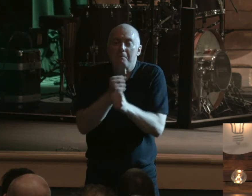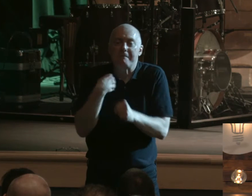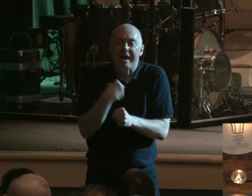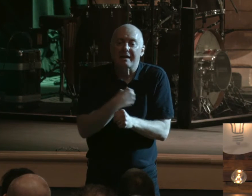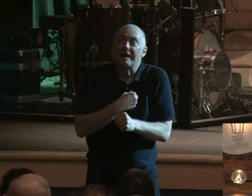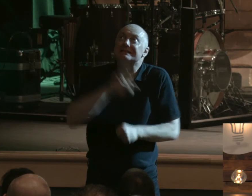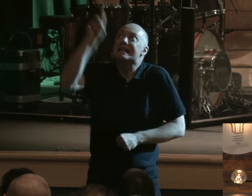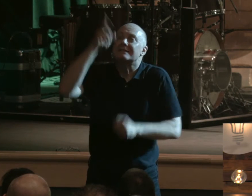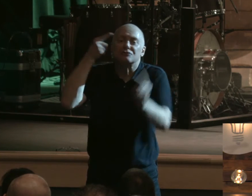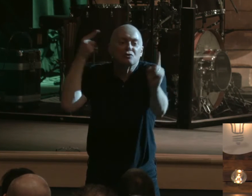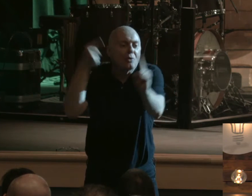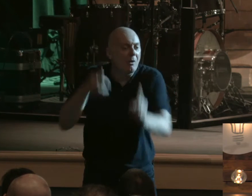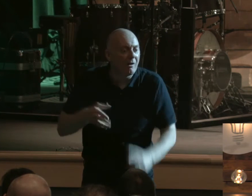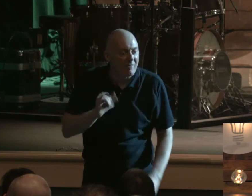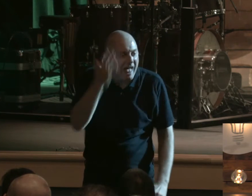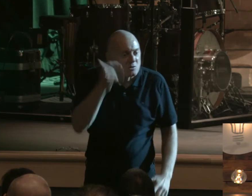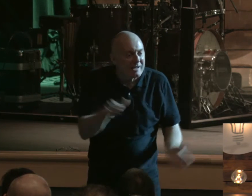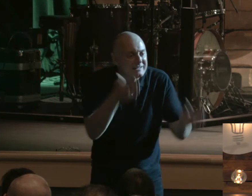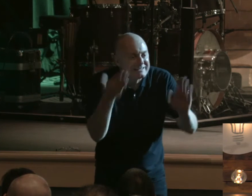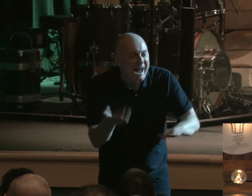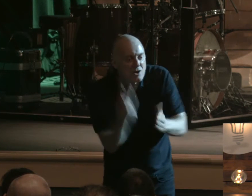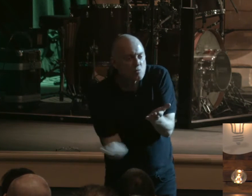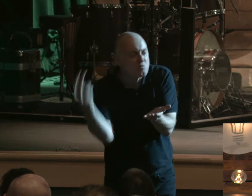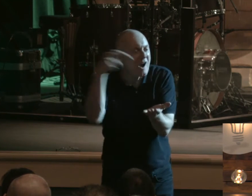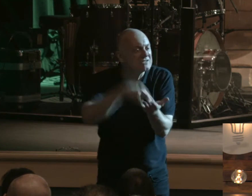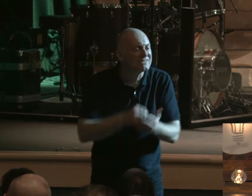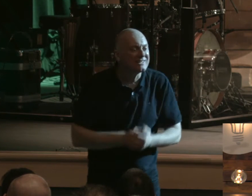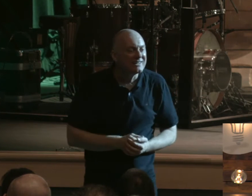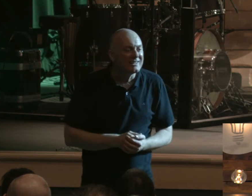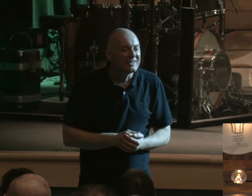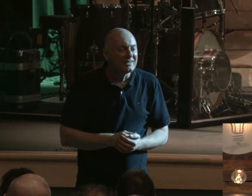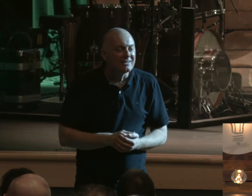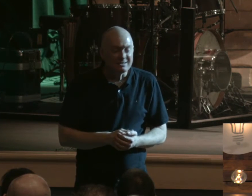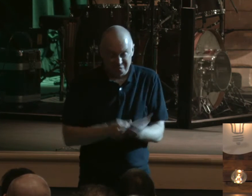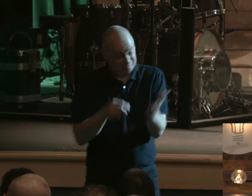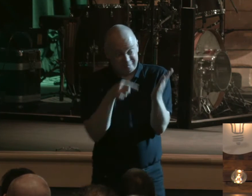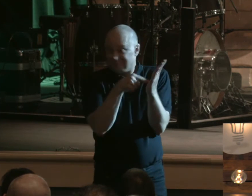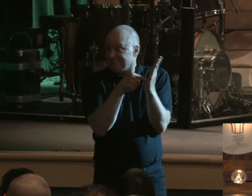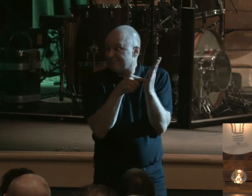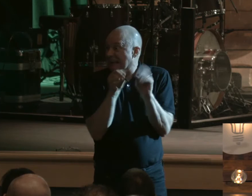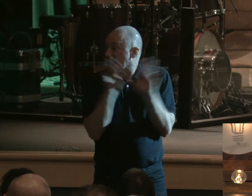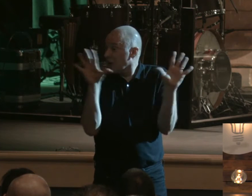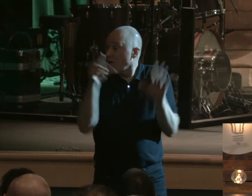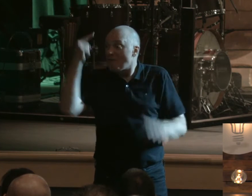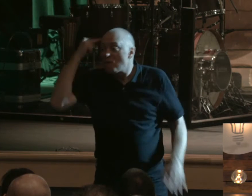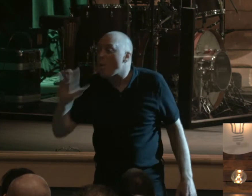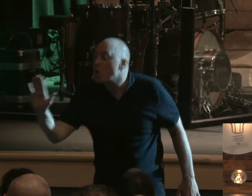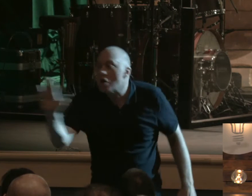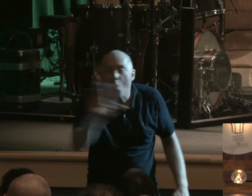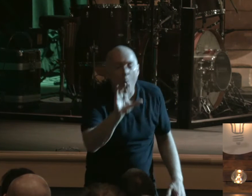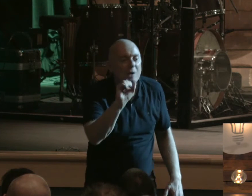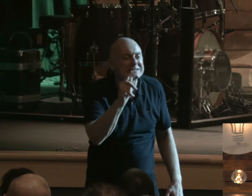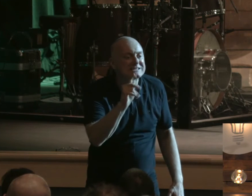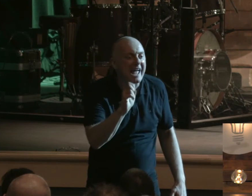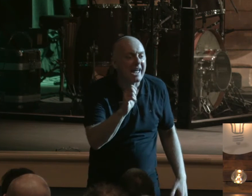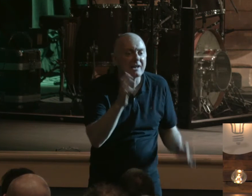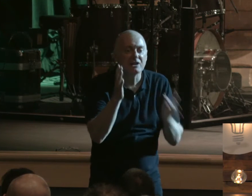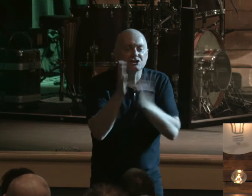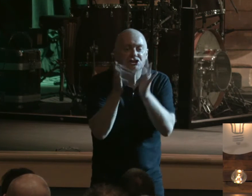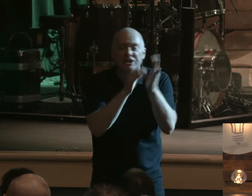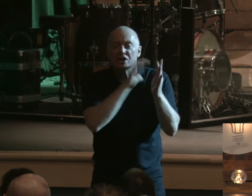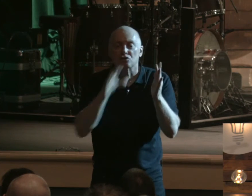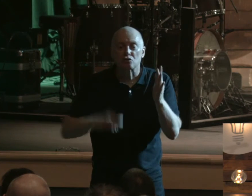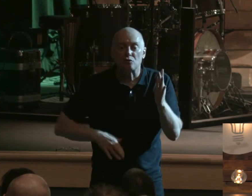his ambition, and that's why he died and was raised. It's right here in the text, for your sake. Jesus